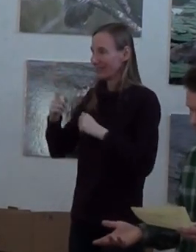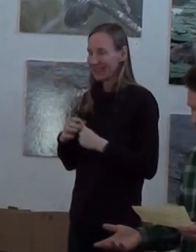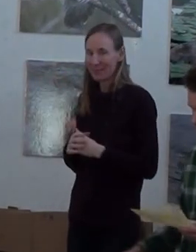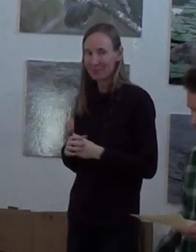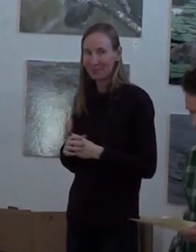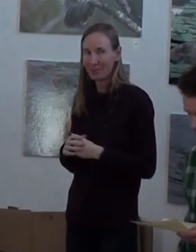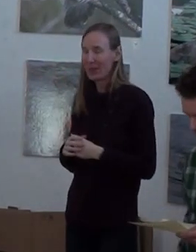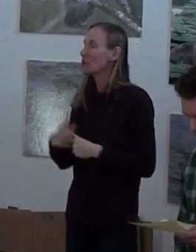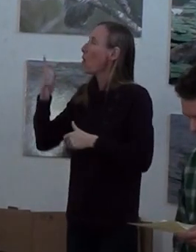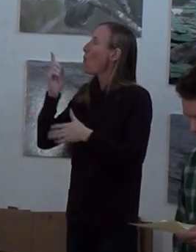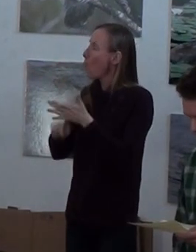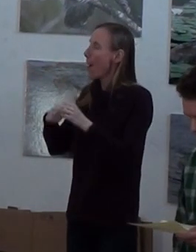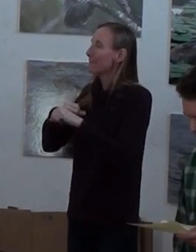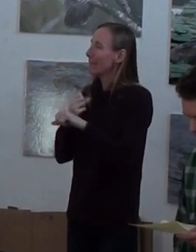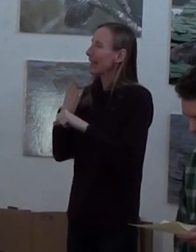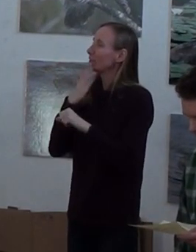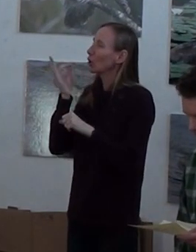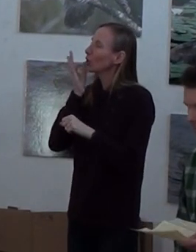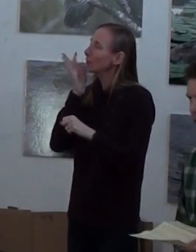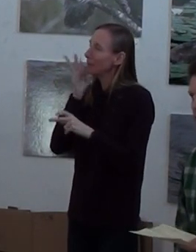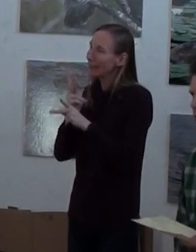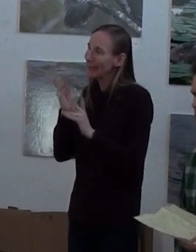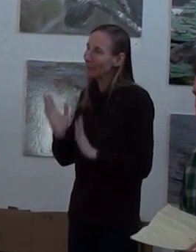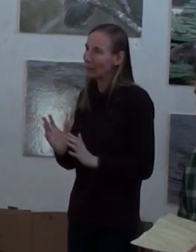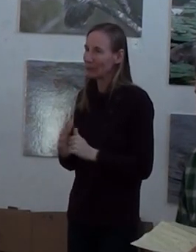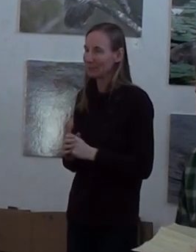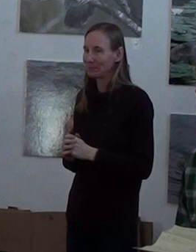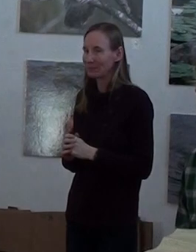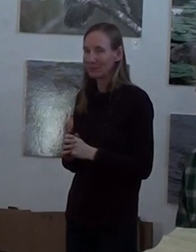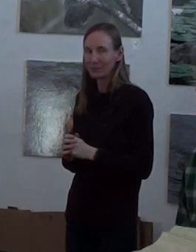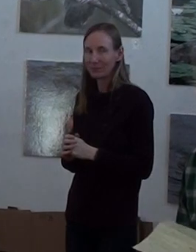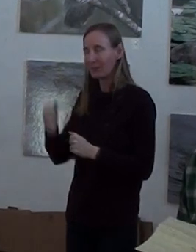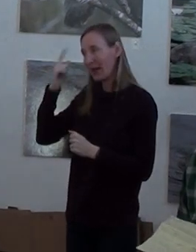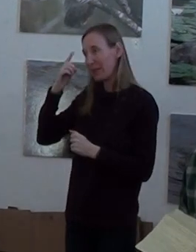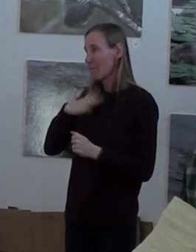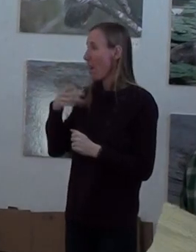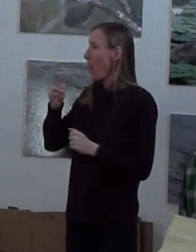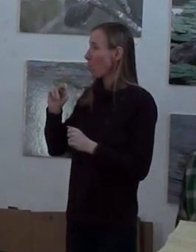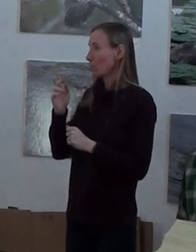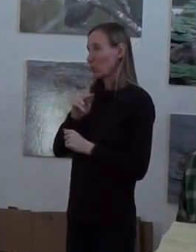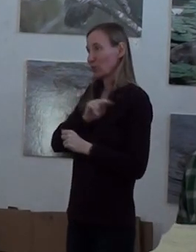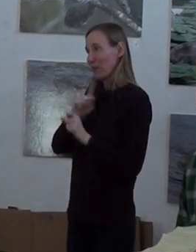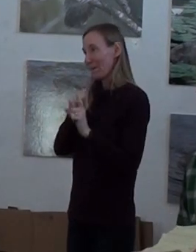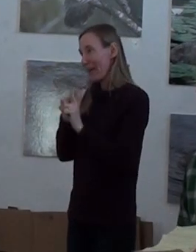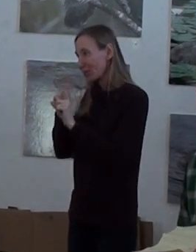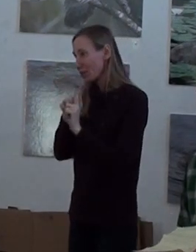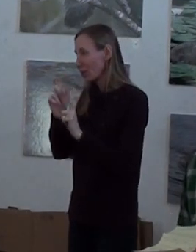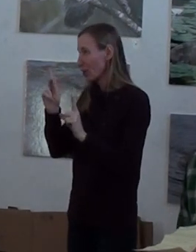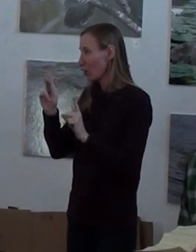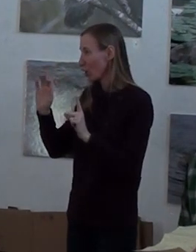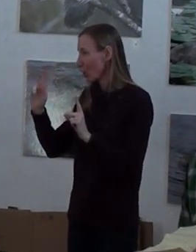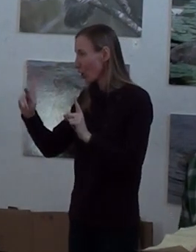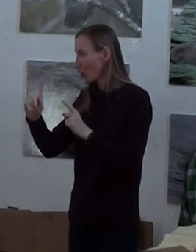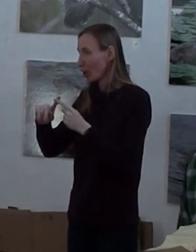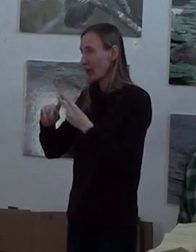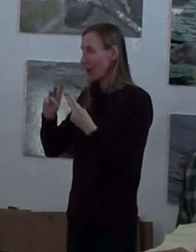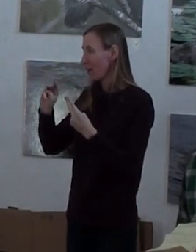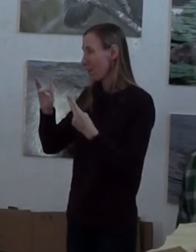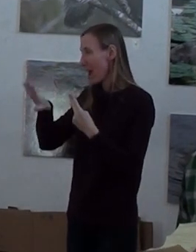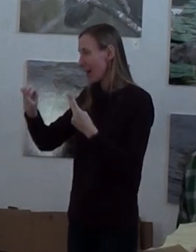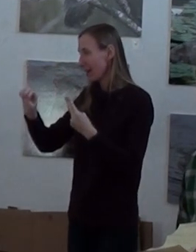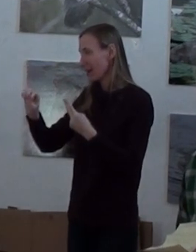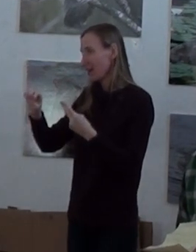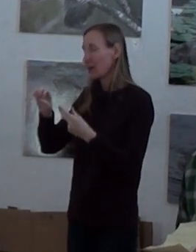what makes a good beekeeper? I think of my own personal mentors like Kirk, guys like Mike, they're hard